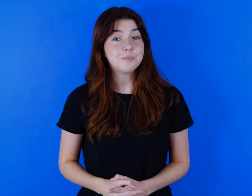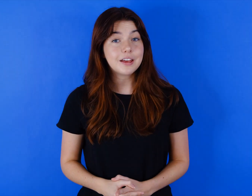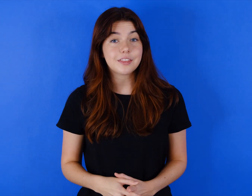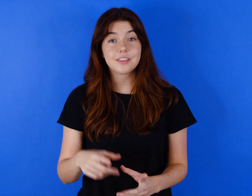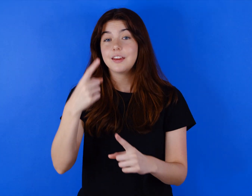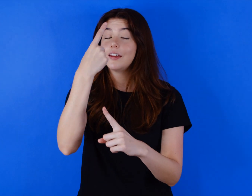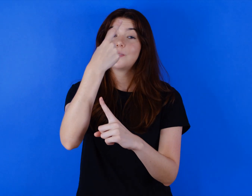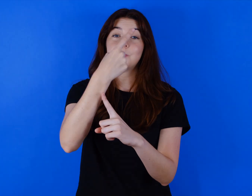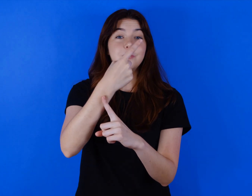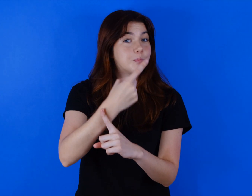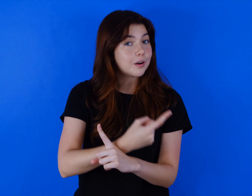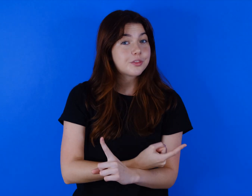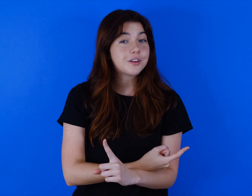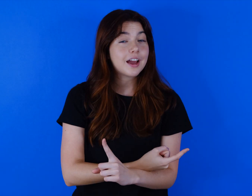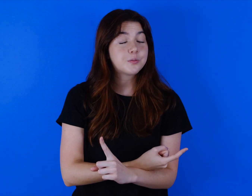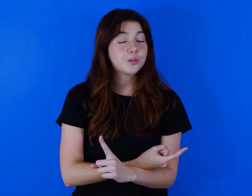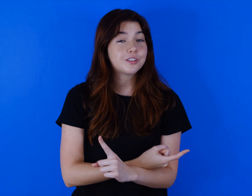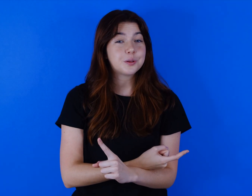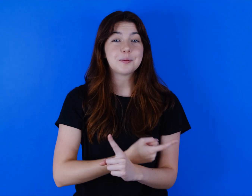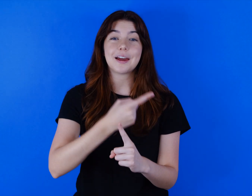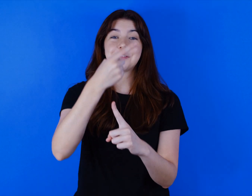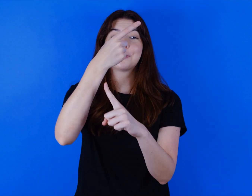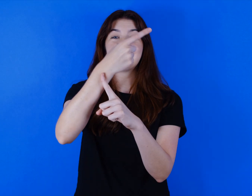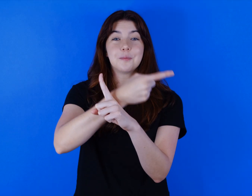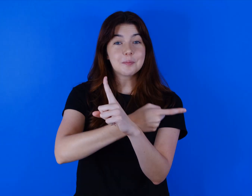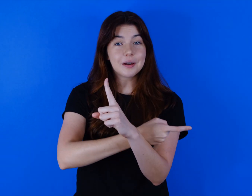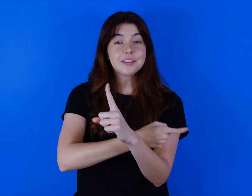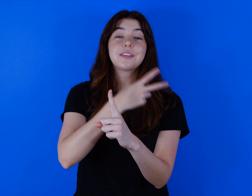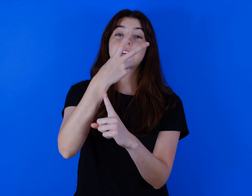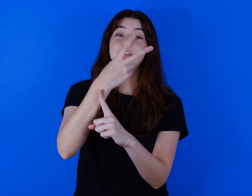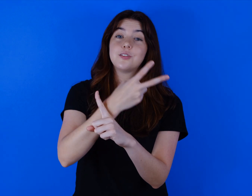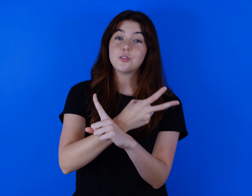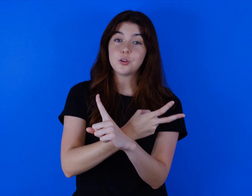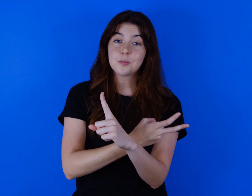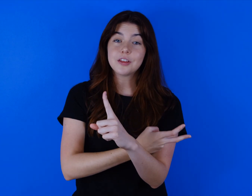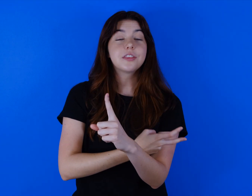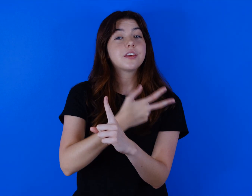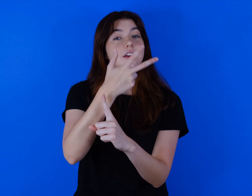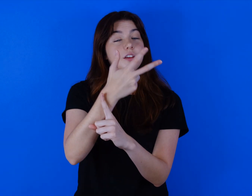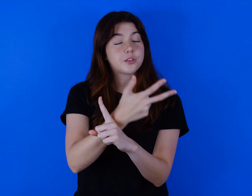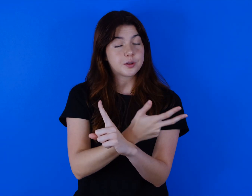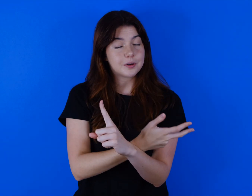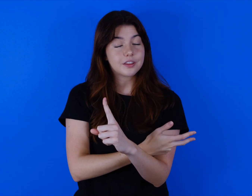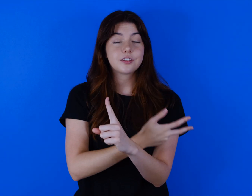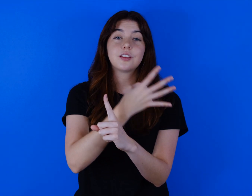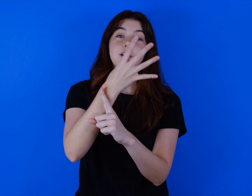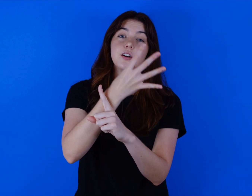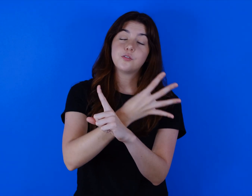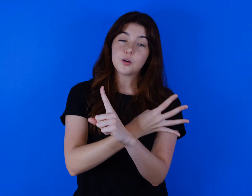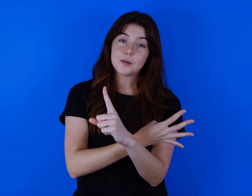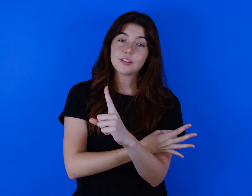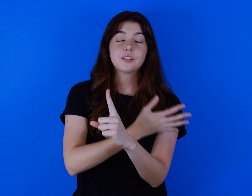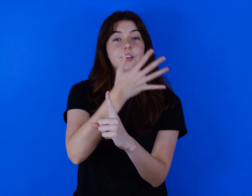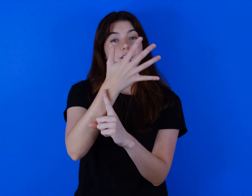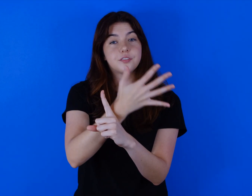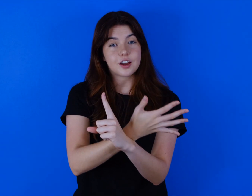months. 1 through 9 rule still applies. 1 month, 2 months, 3 months, 4 months, 5